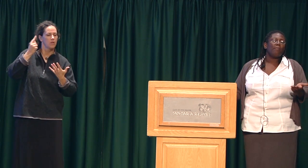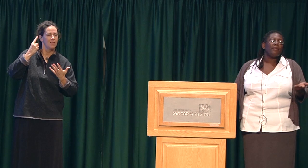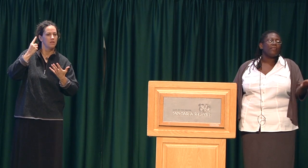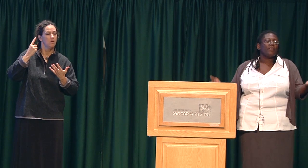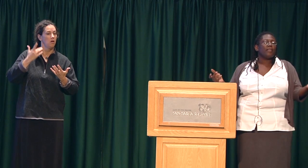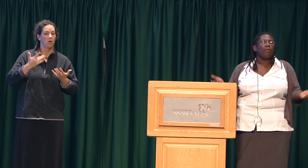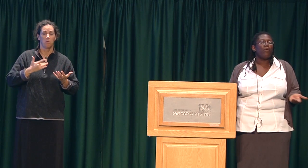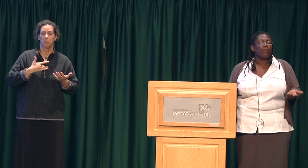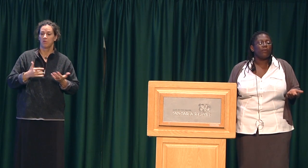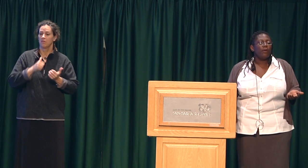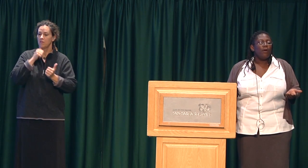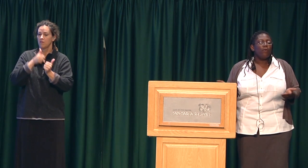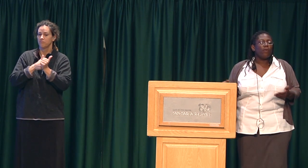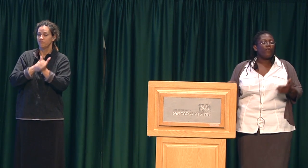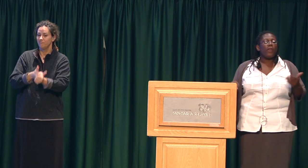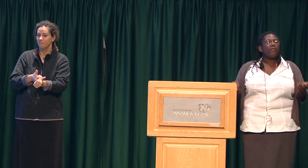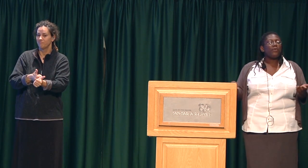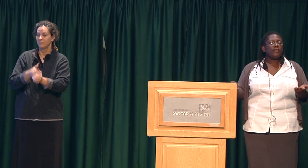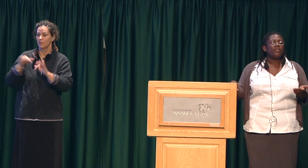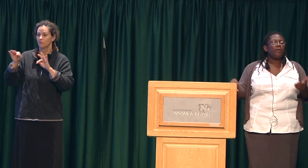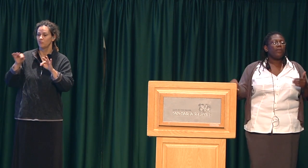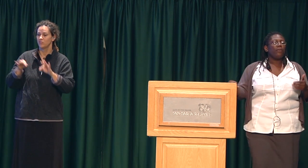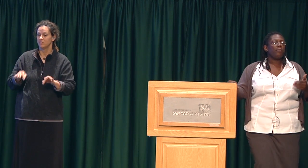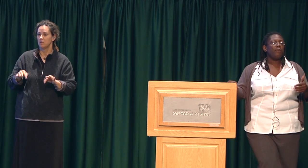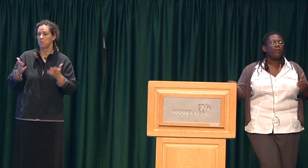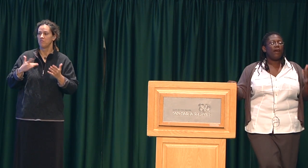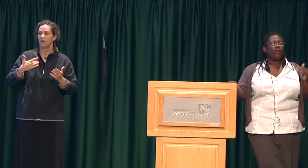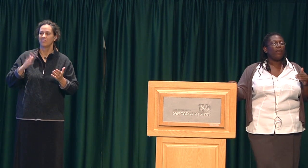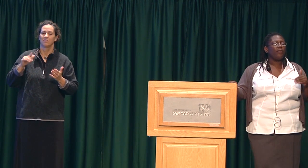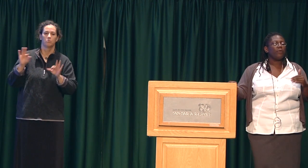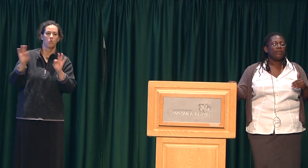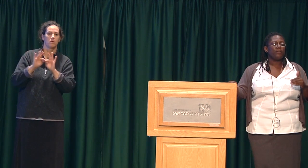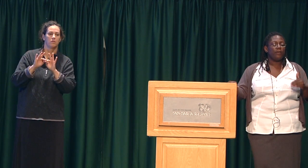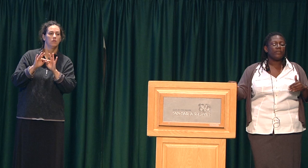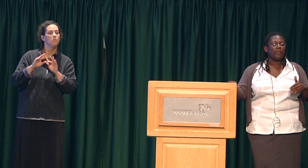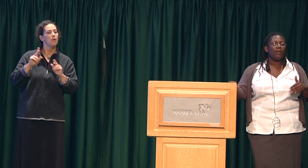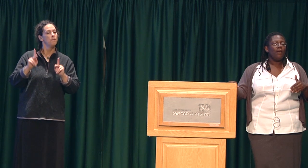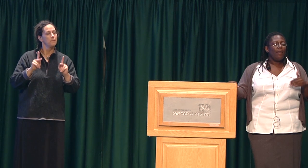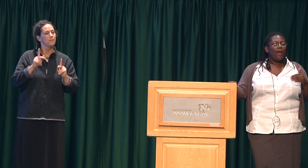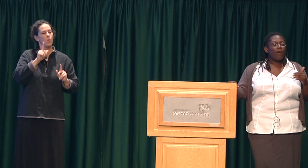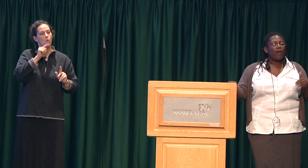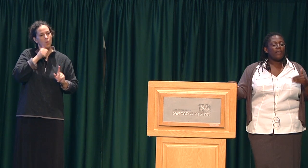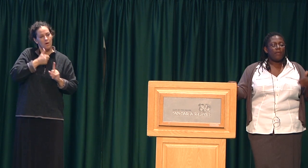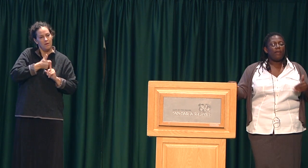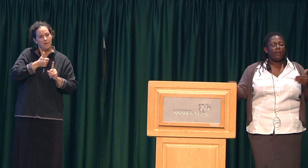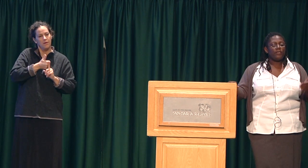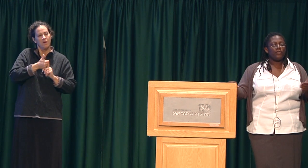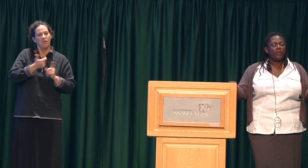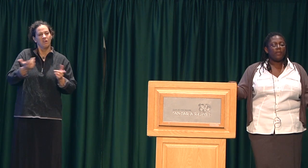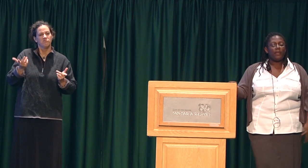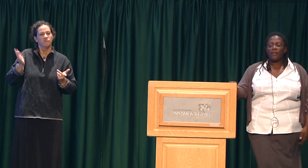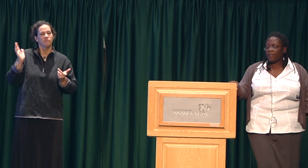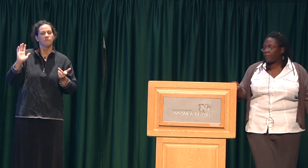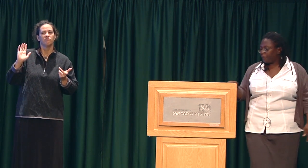because maybe they think it's not important or for whatever reasons, but we know that people who have low health literacy have a hard time adhering